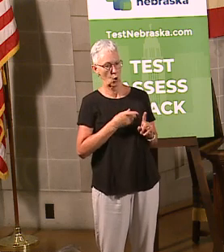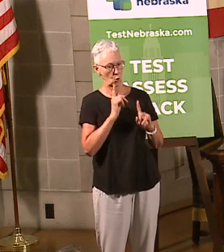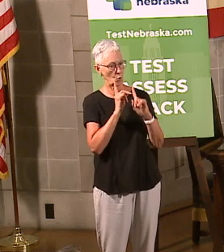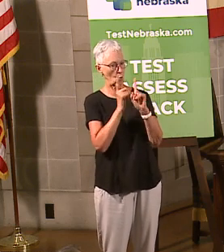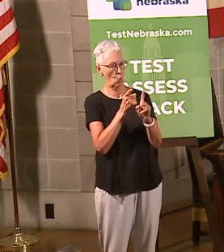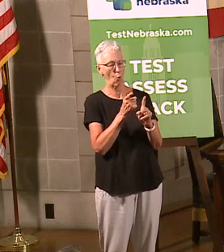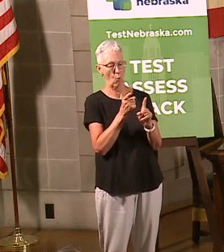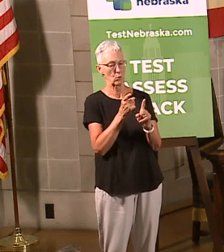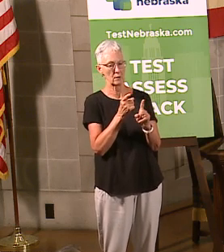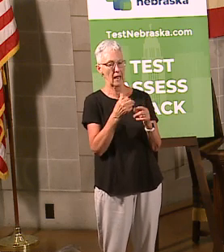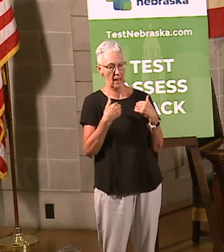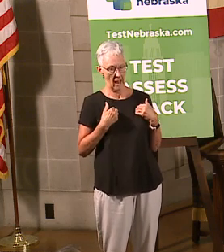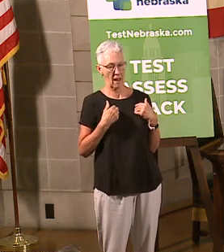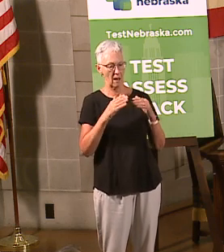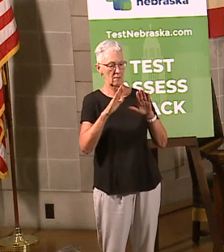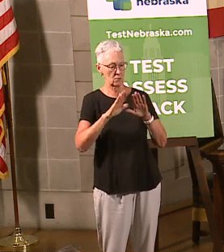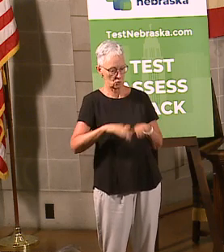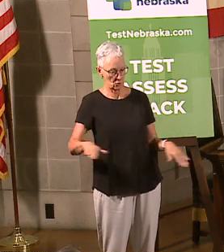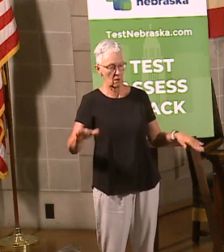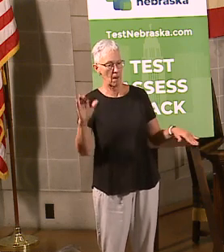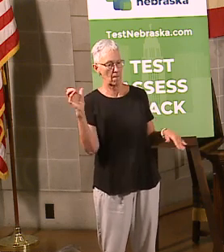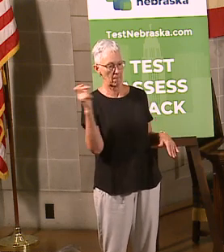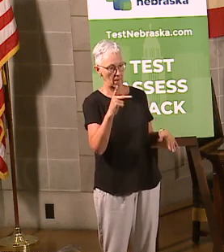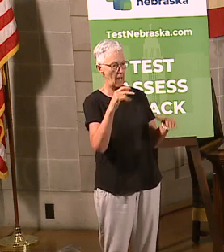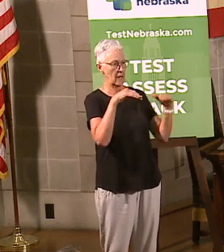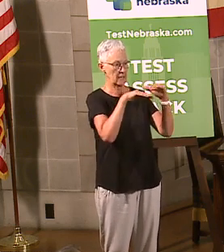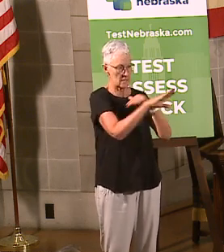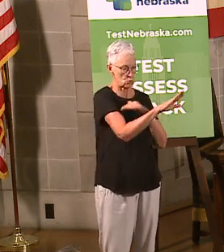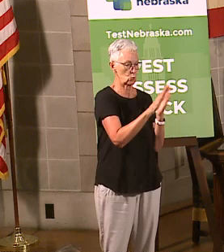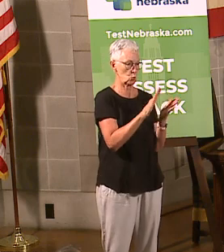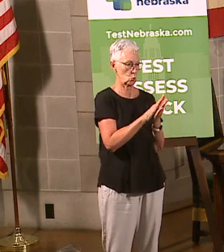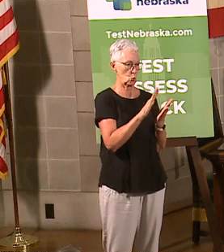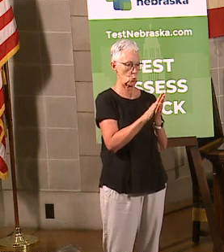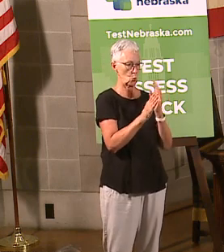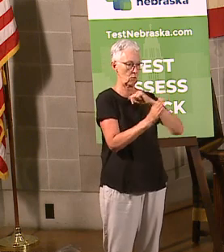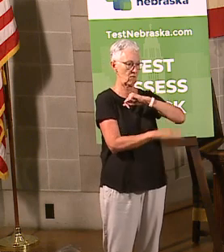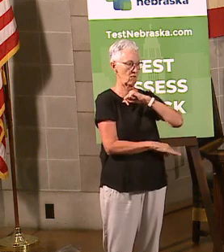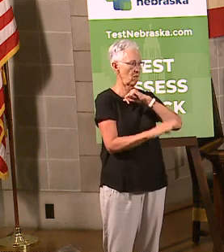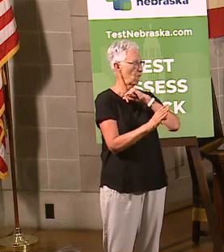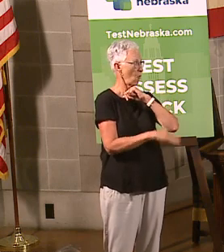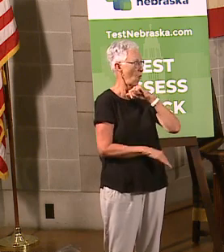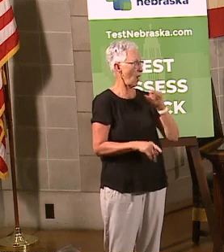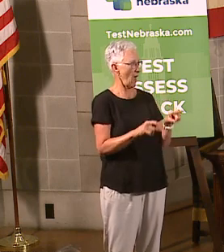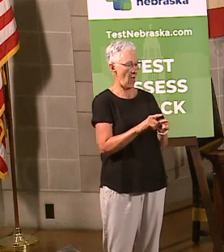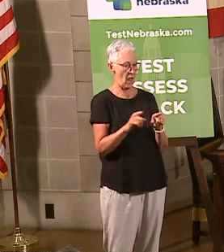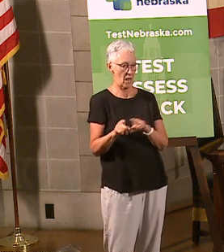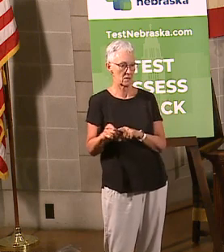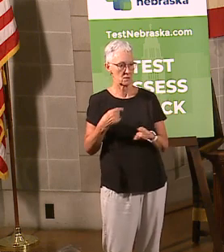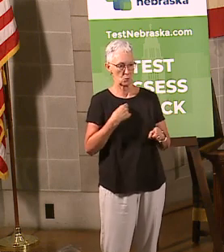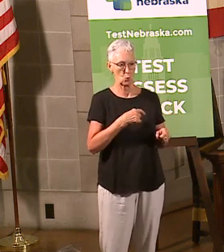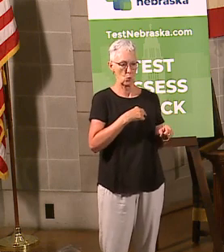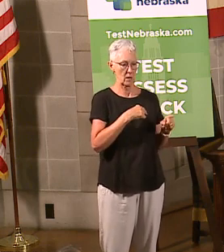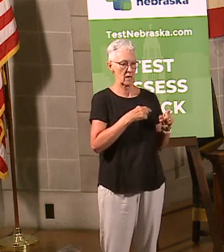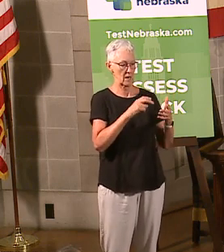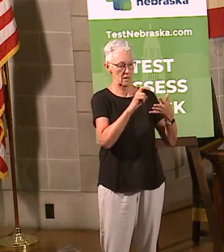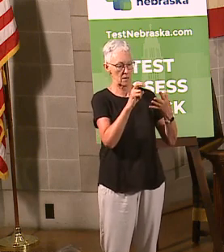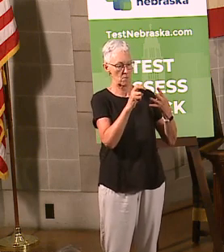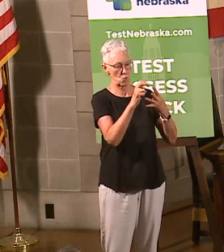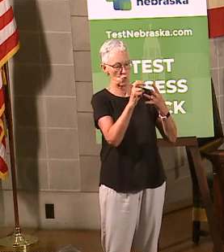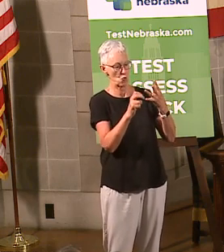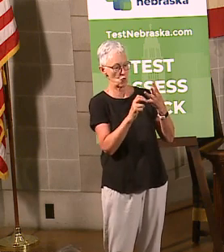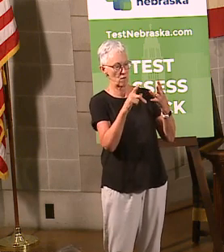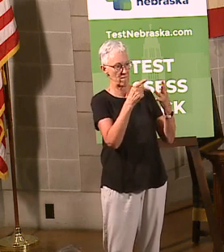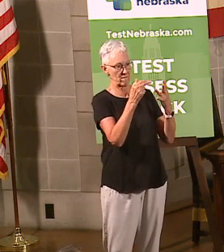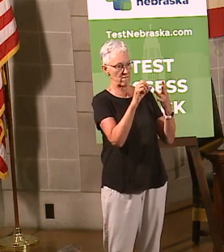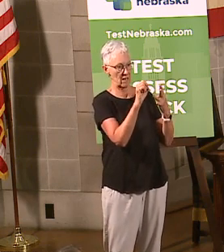getting students back in schools this fall, and that's our expectation as we turn that corner from phase 3 and even into phase 4. So thank you, Governor,